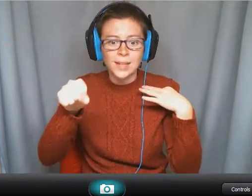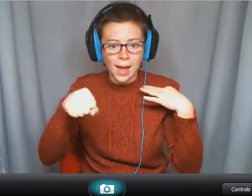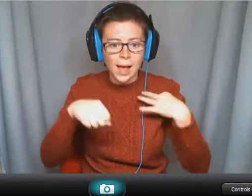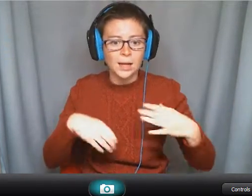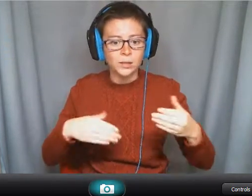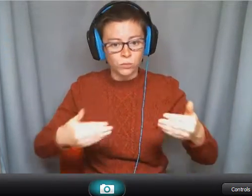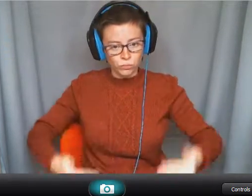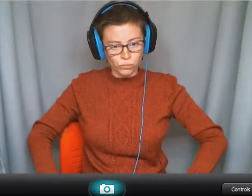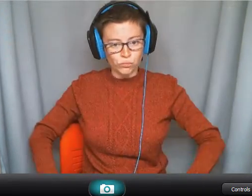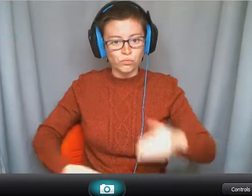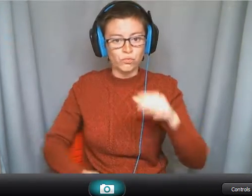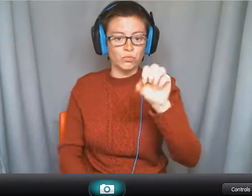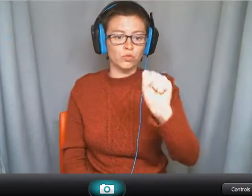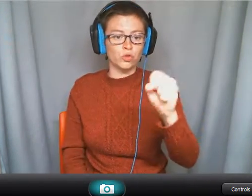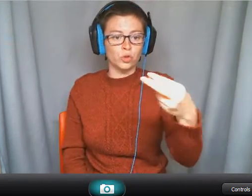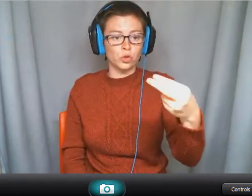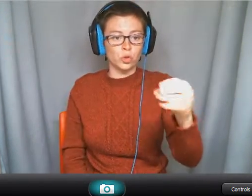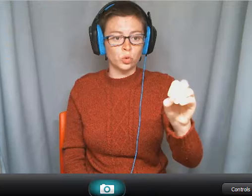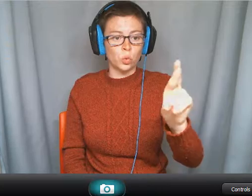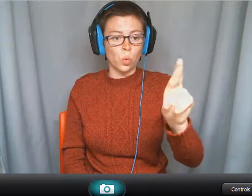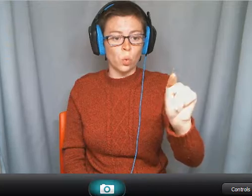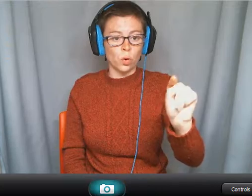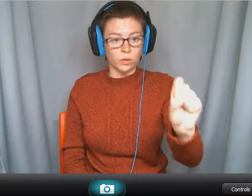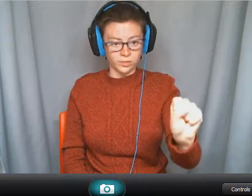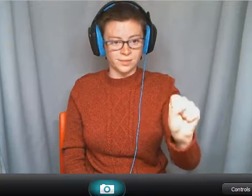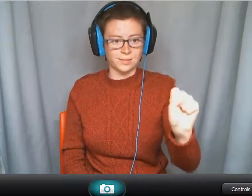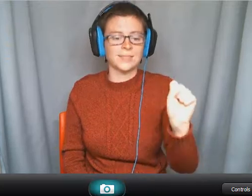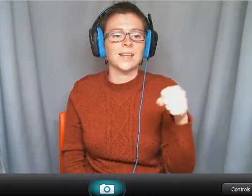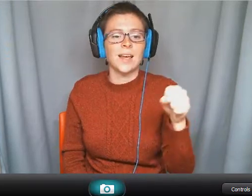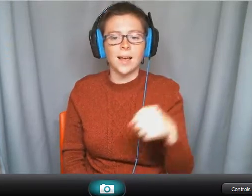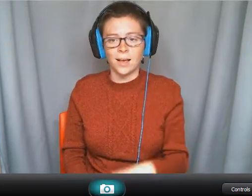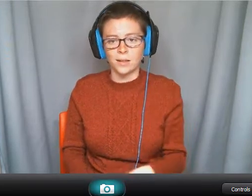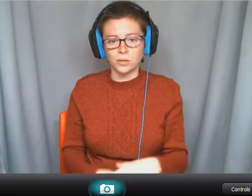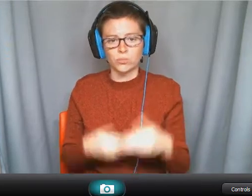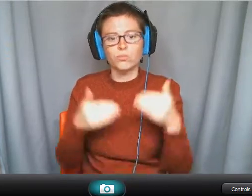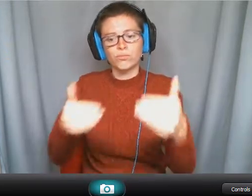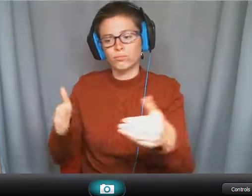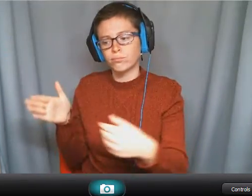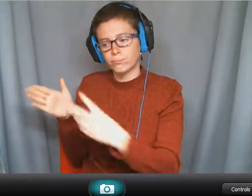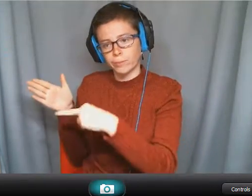shorts. Let's go on. Will there be